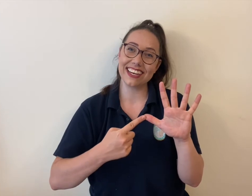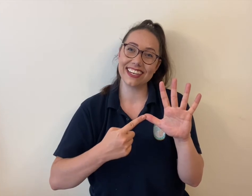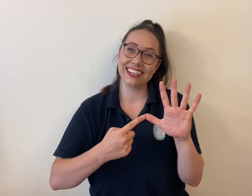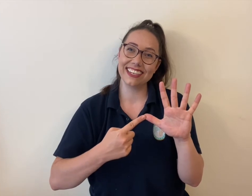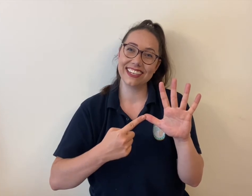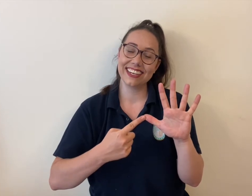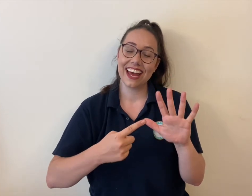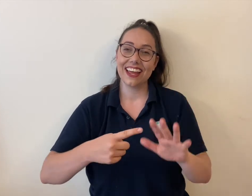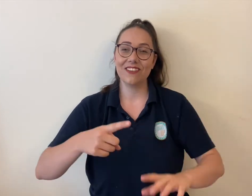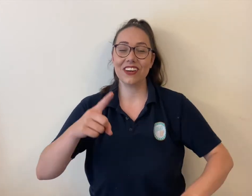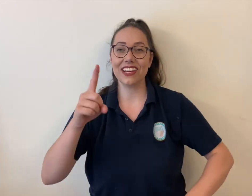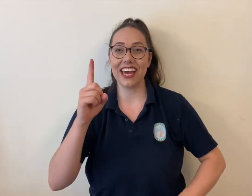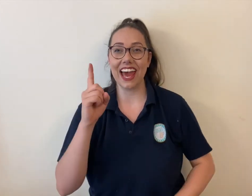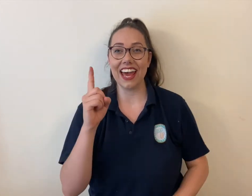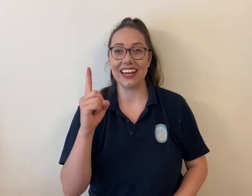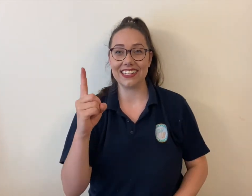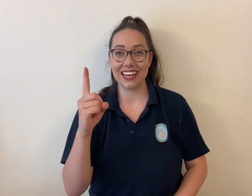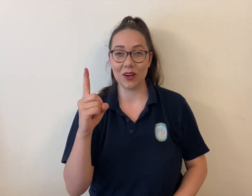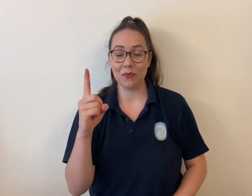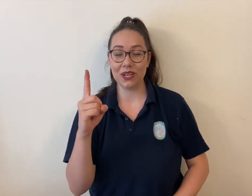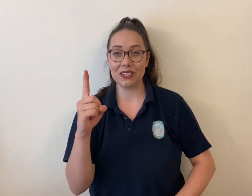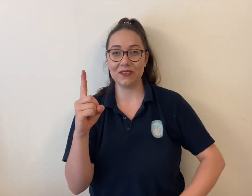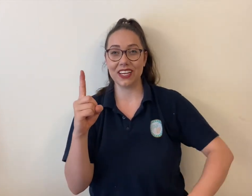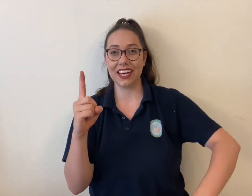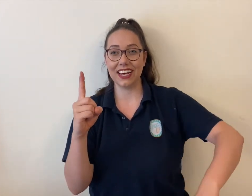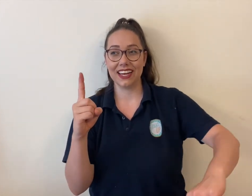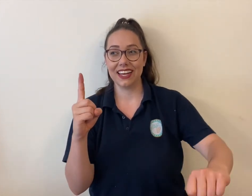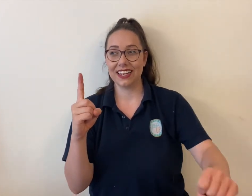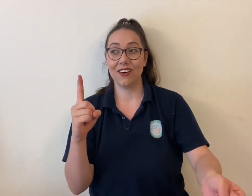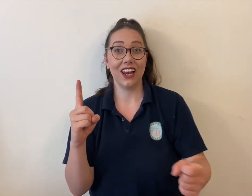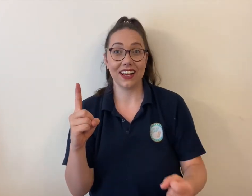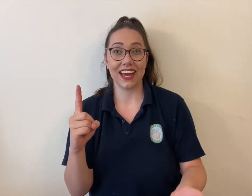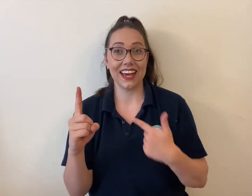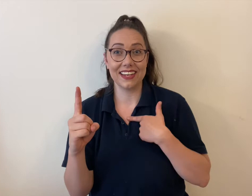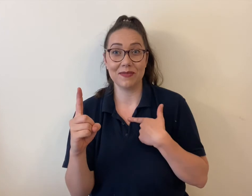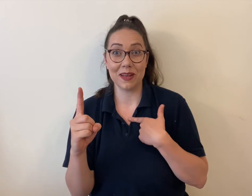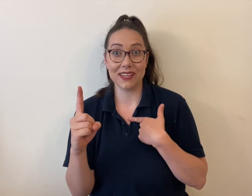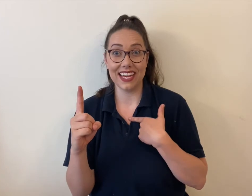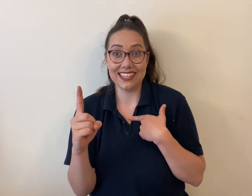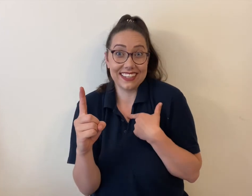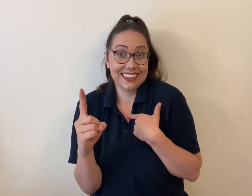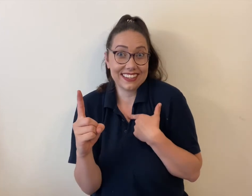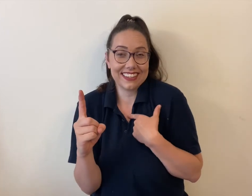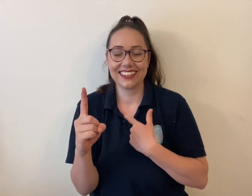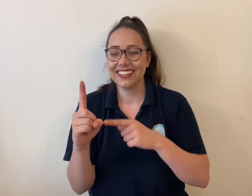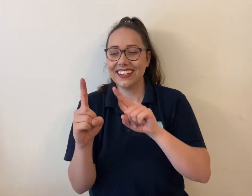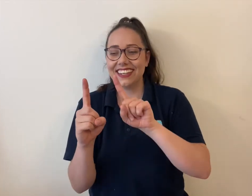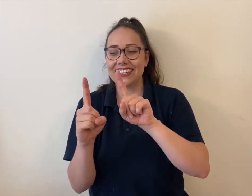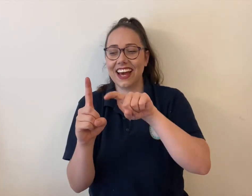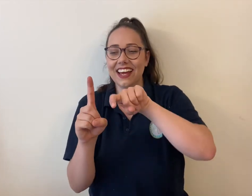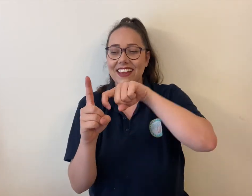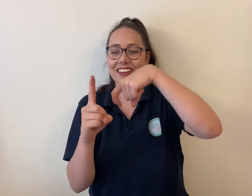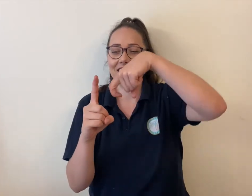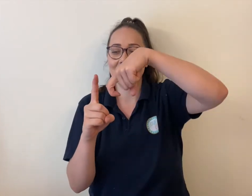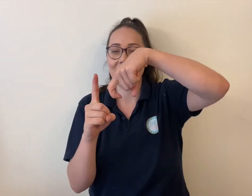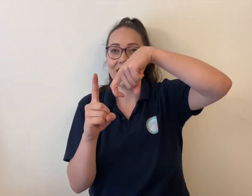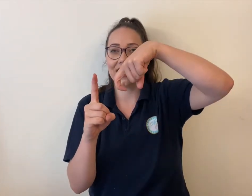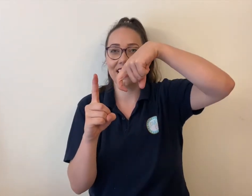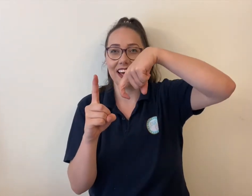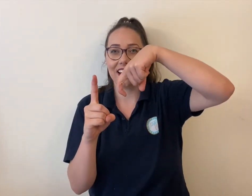Excellent. Then we've got a K. Take your pointer finger. Now I like K because my name's Casey. And then you're going to make a